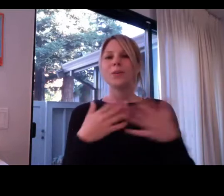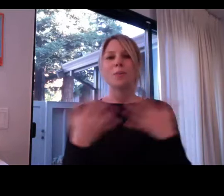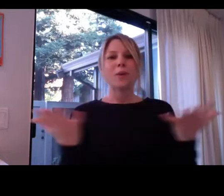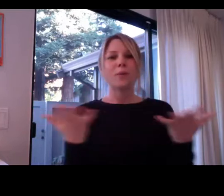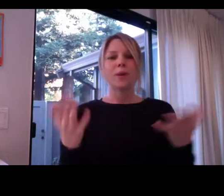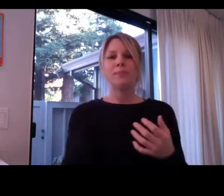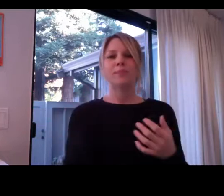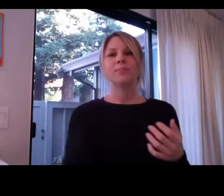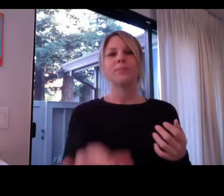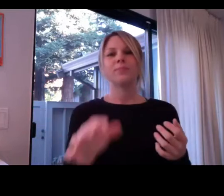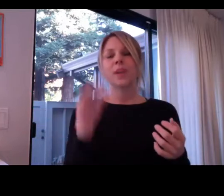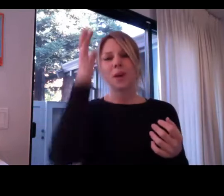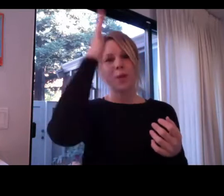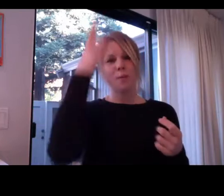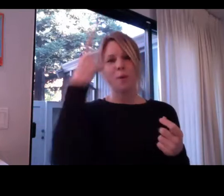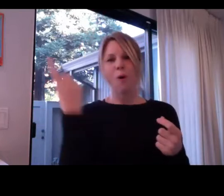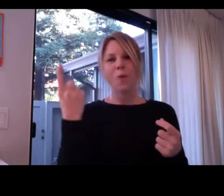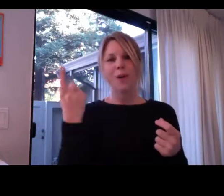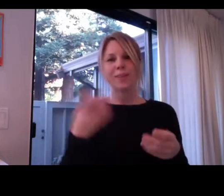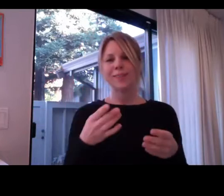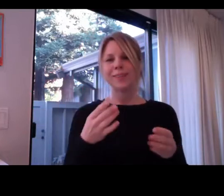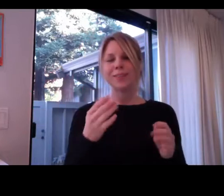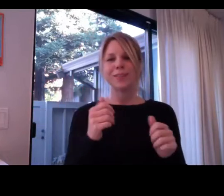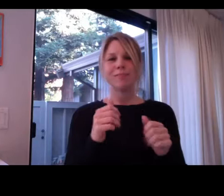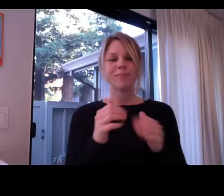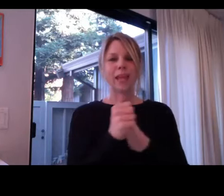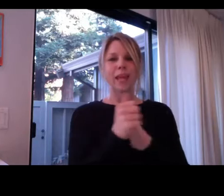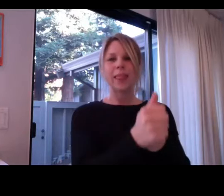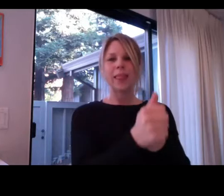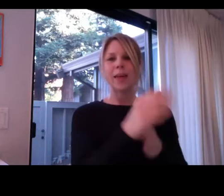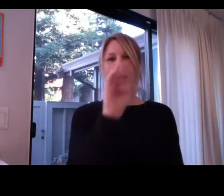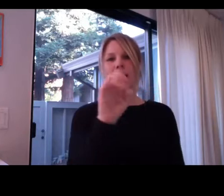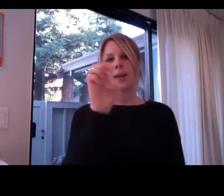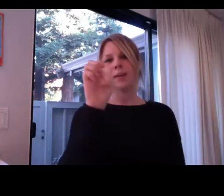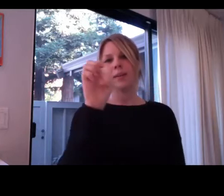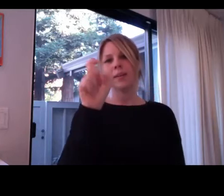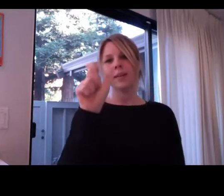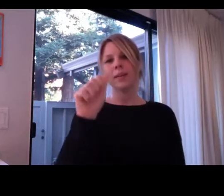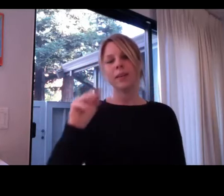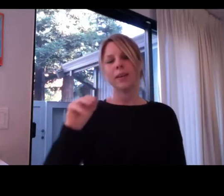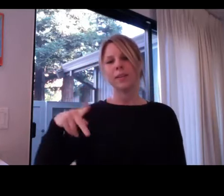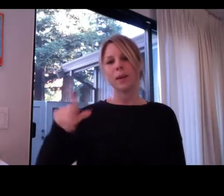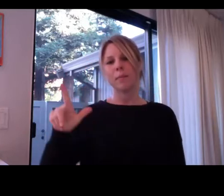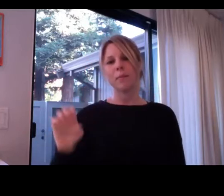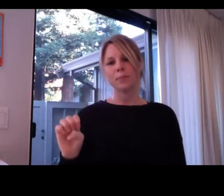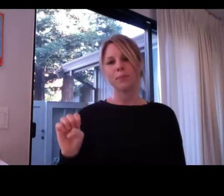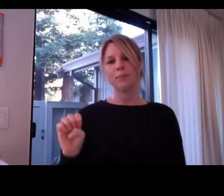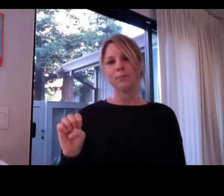No matter what, Grandpa always, he just led by